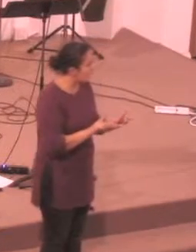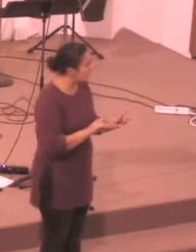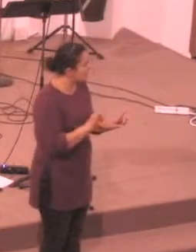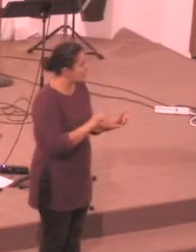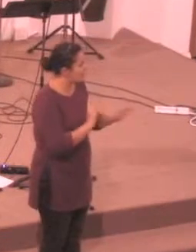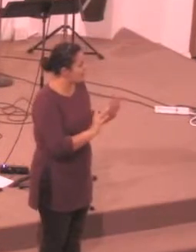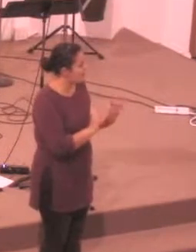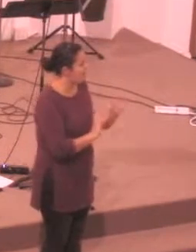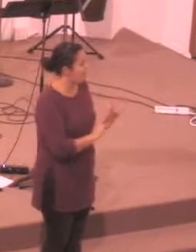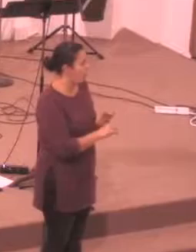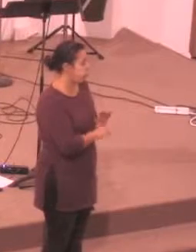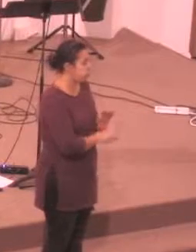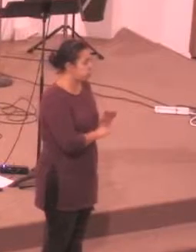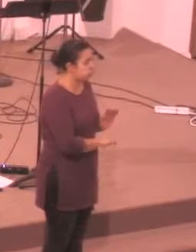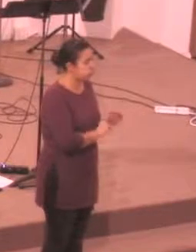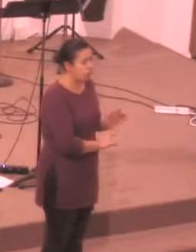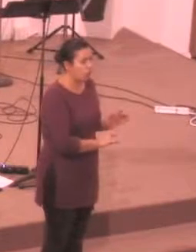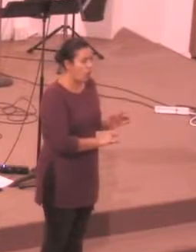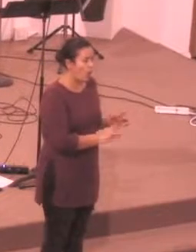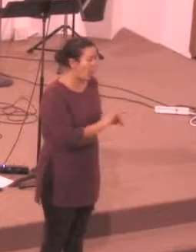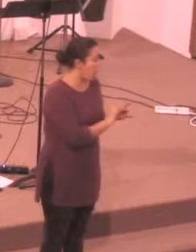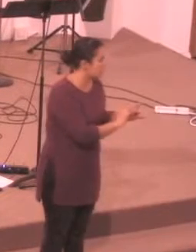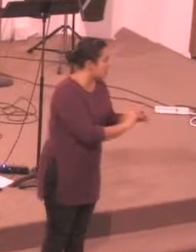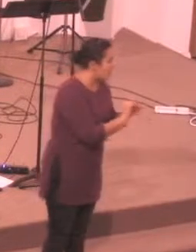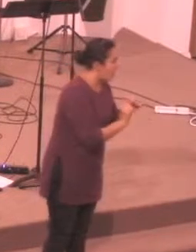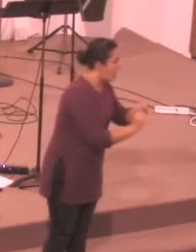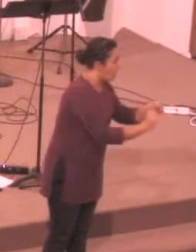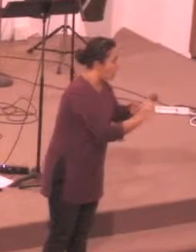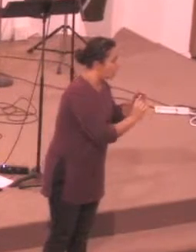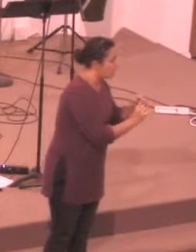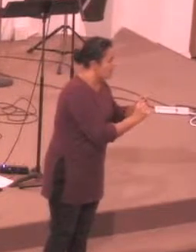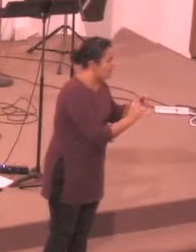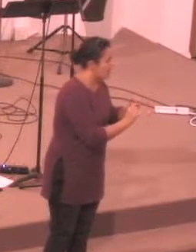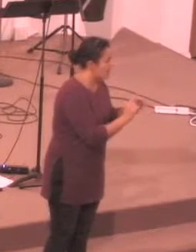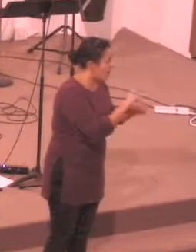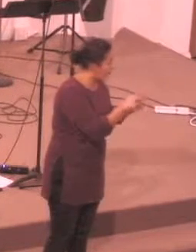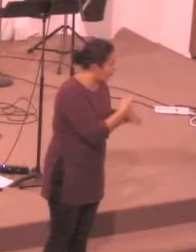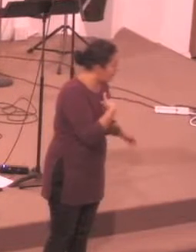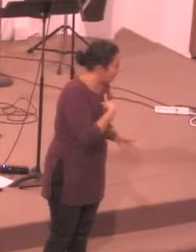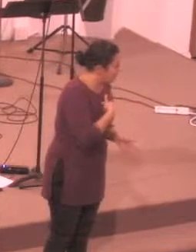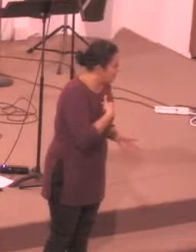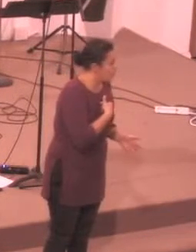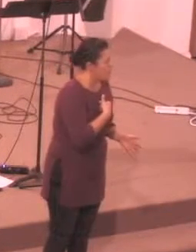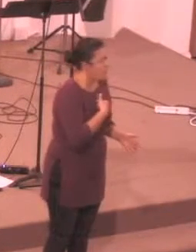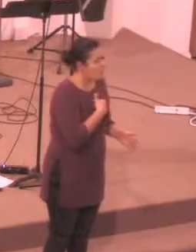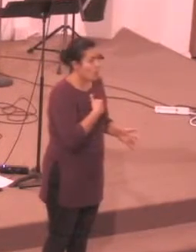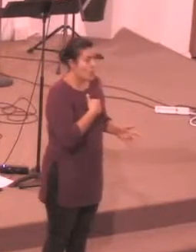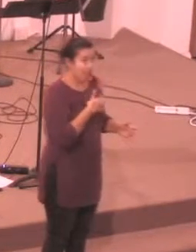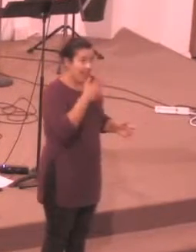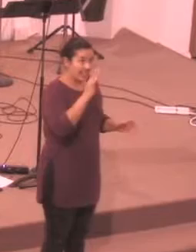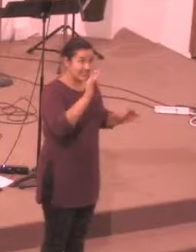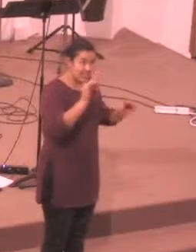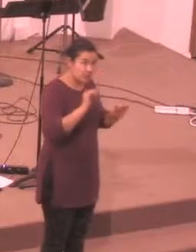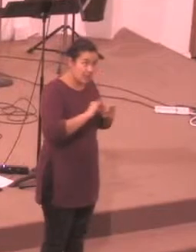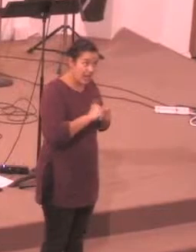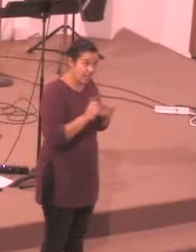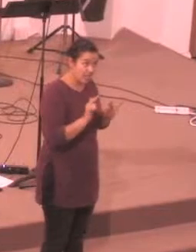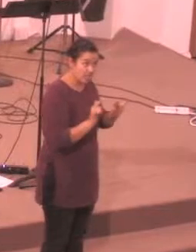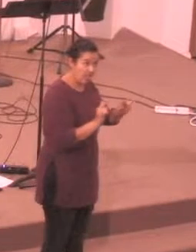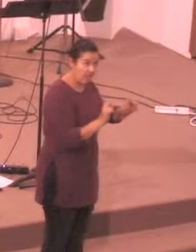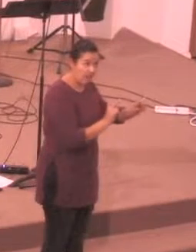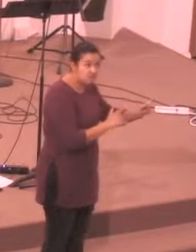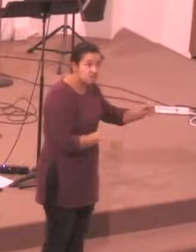you got to learn to be thankful for the haters, because God's teaching you how to love